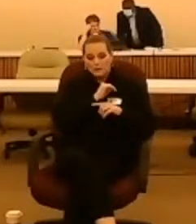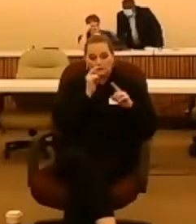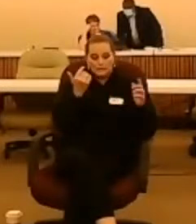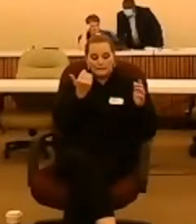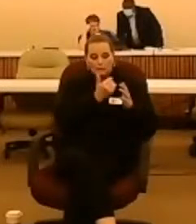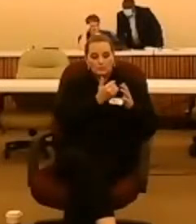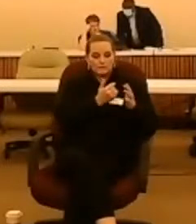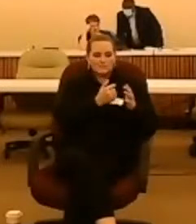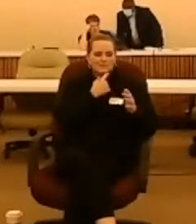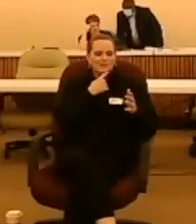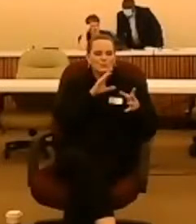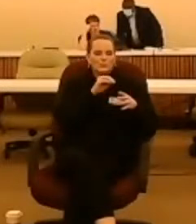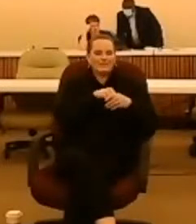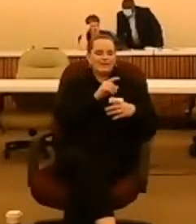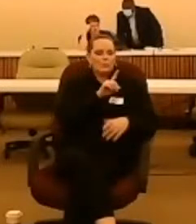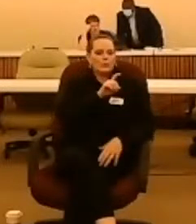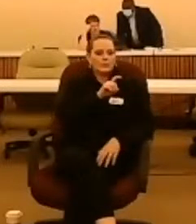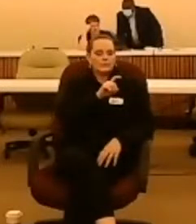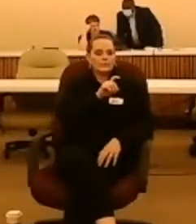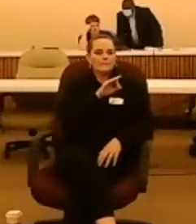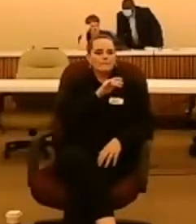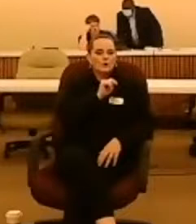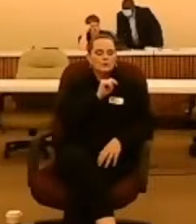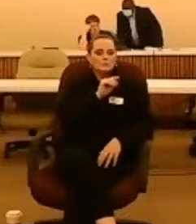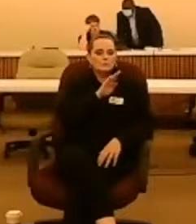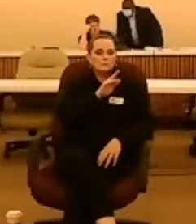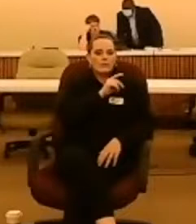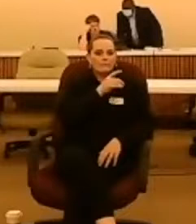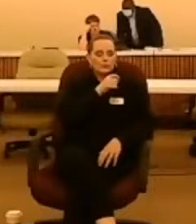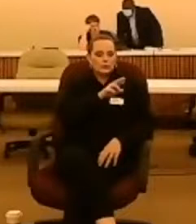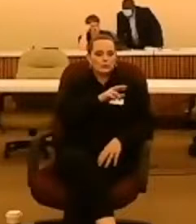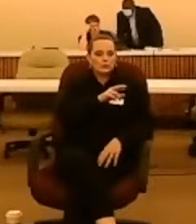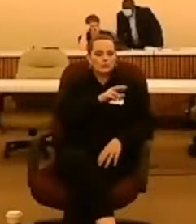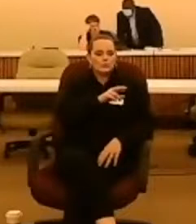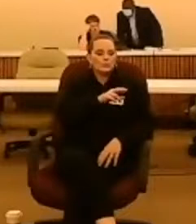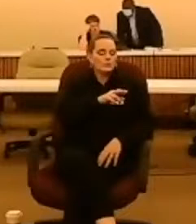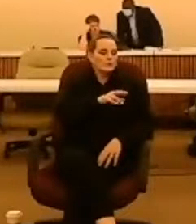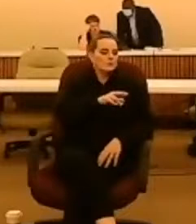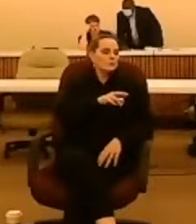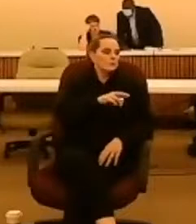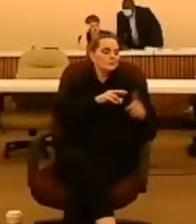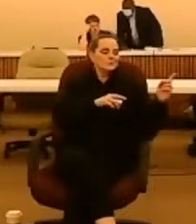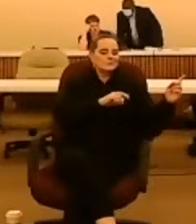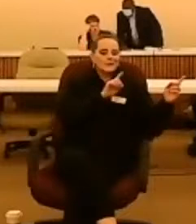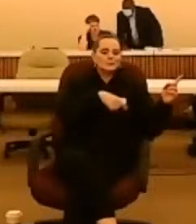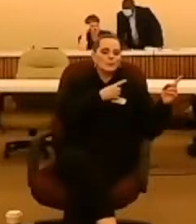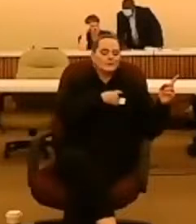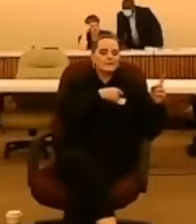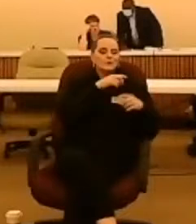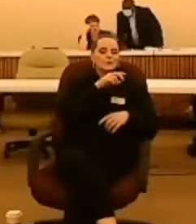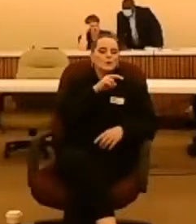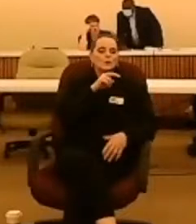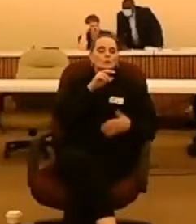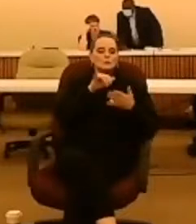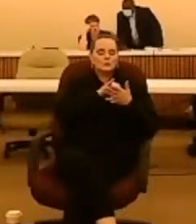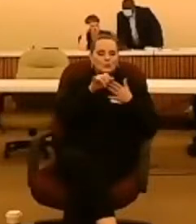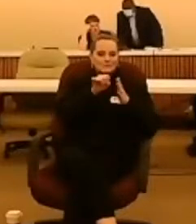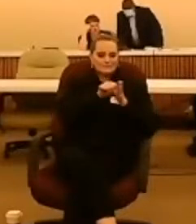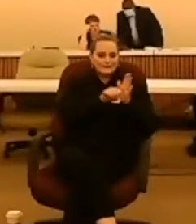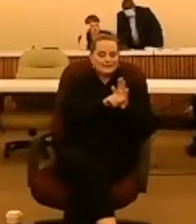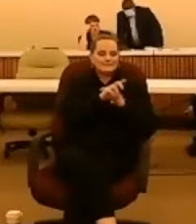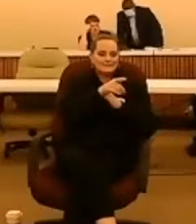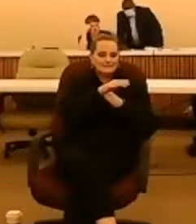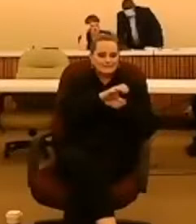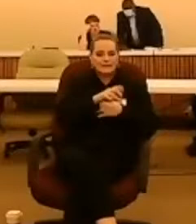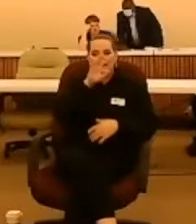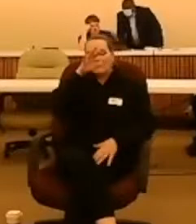that, 100-foot buffer? Not for the federal. That's a Yeah, state. that's only for a New York State DEC wetland. Okay. If it's a federal, there's